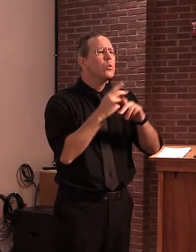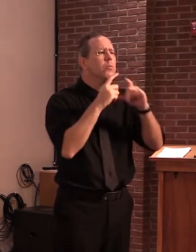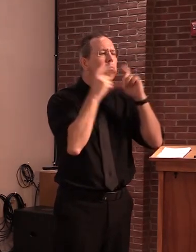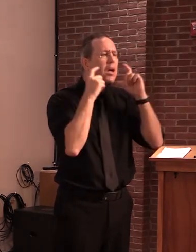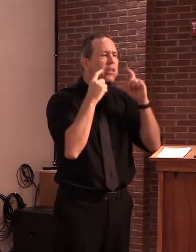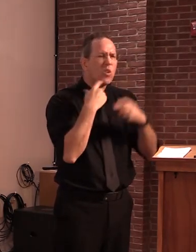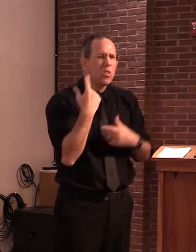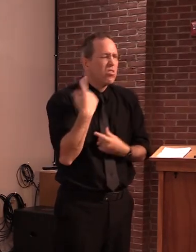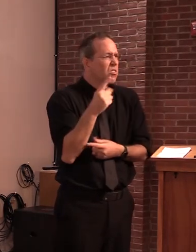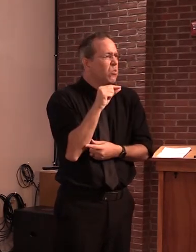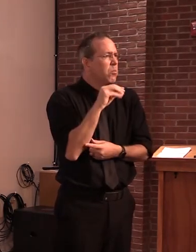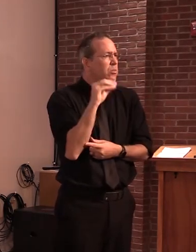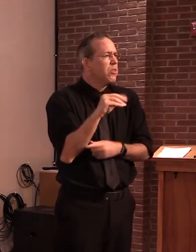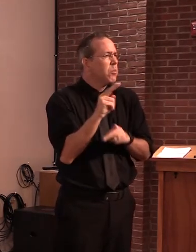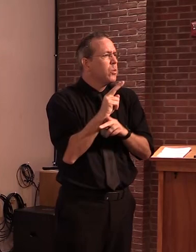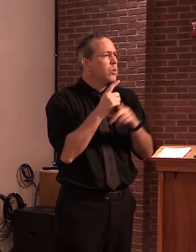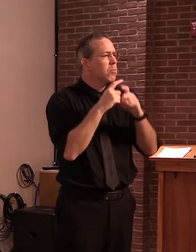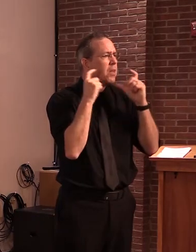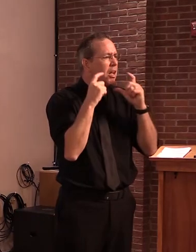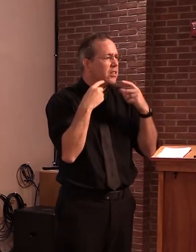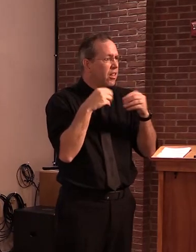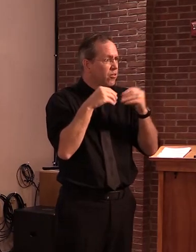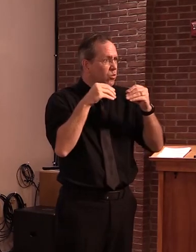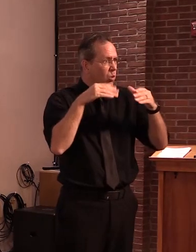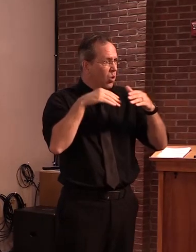an ordinance there. So